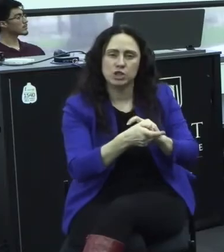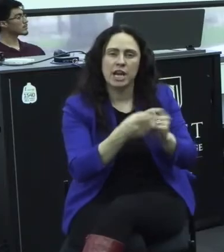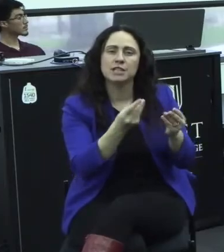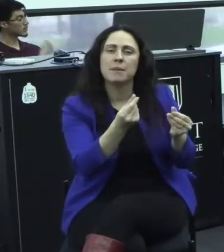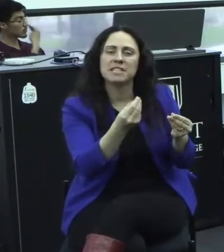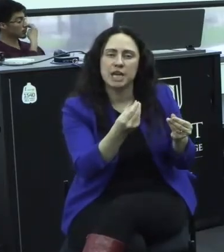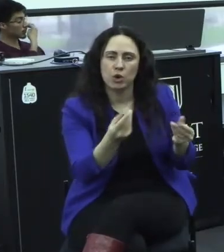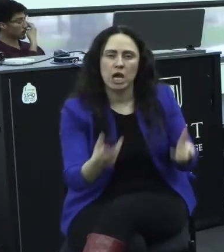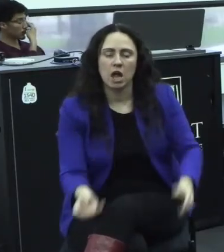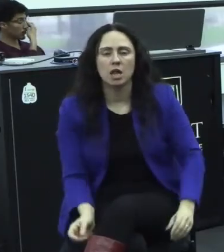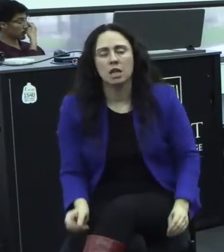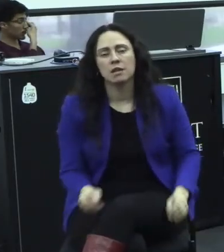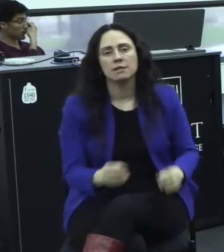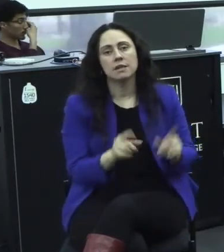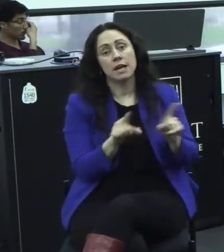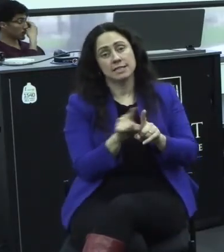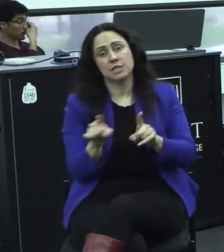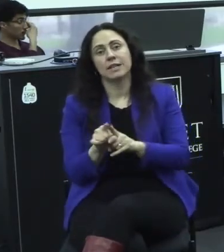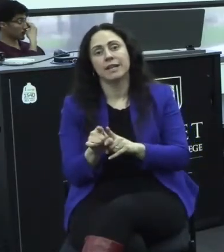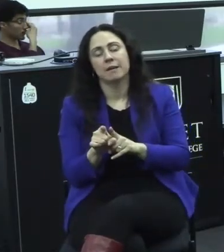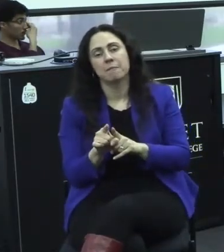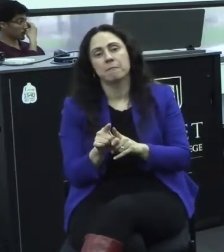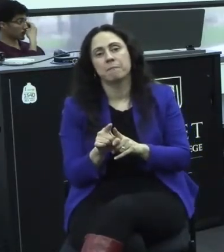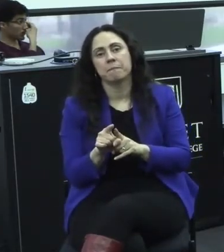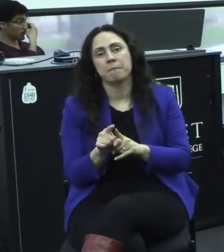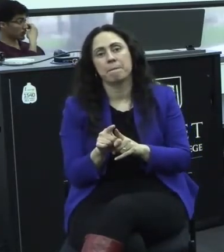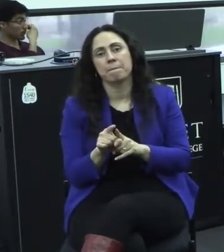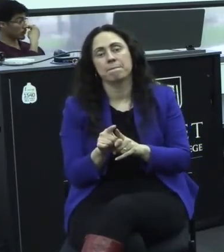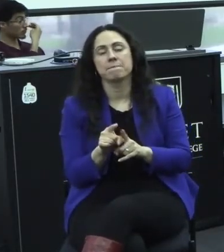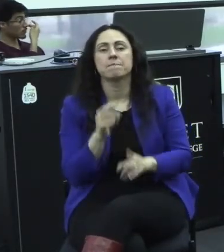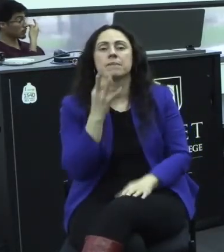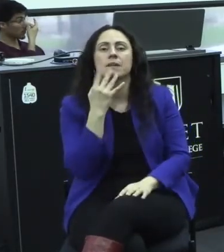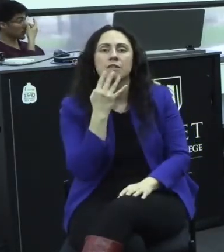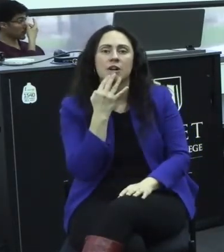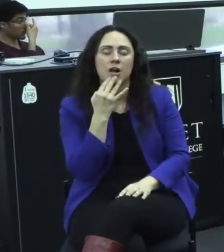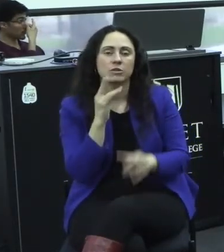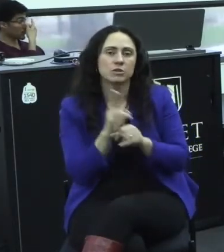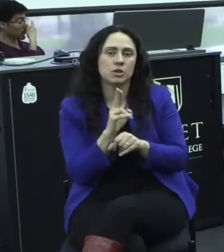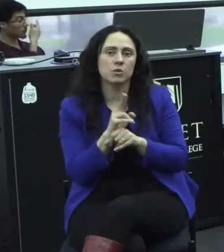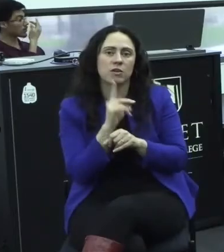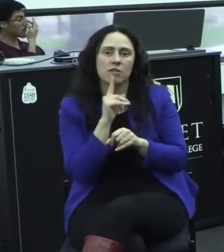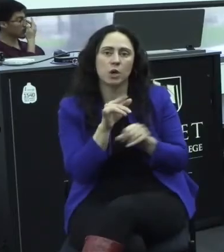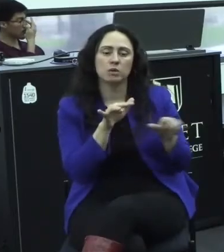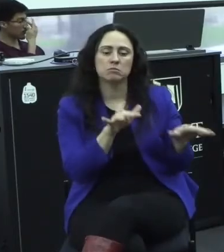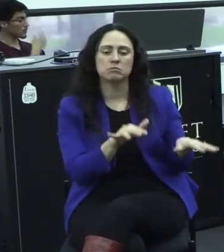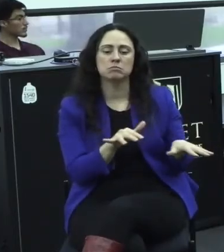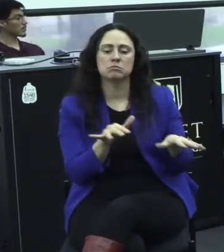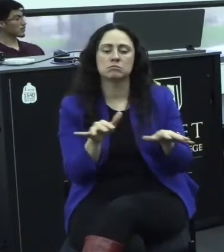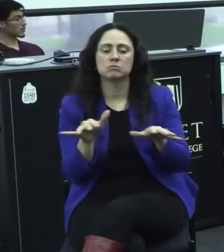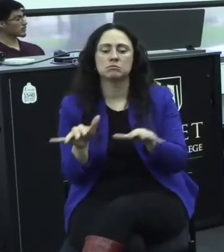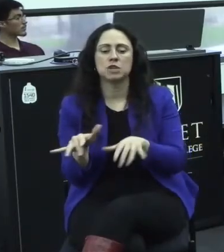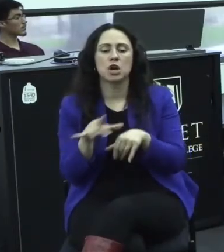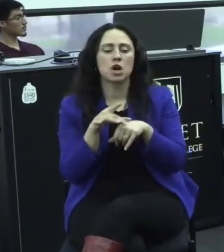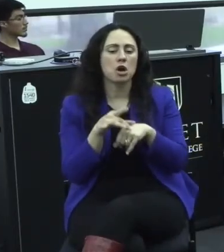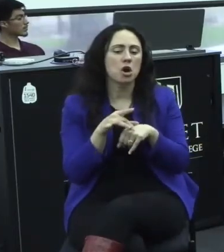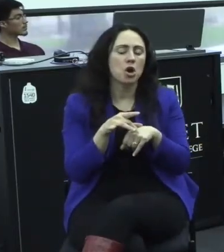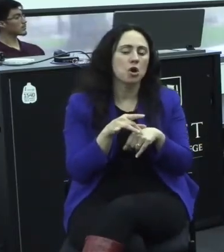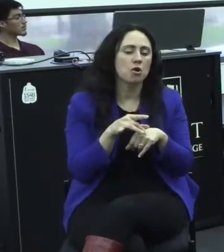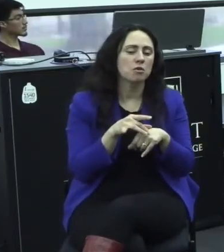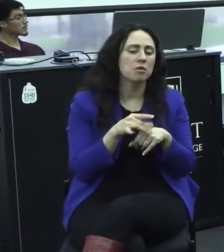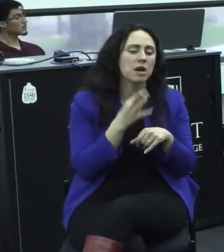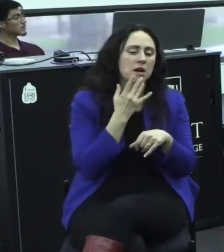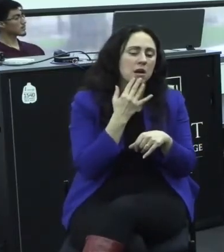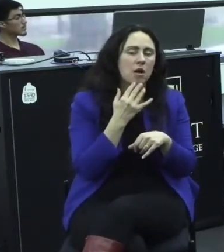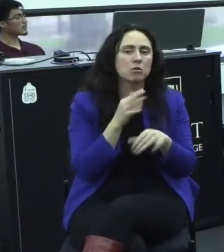material. Additionally, the color palette that we used is very kind of earth tones and